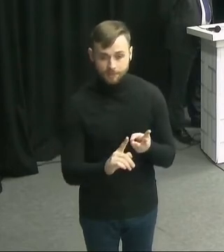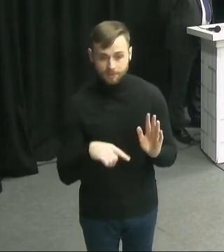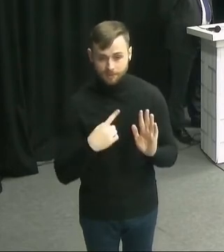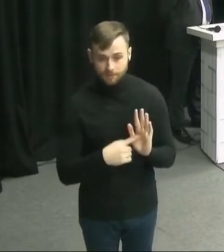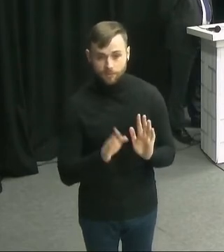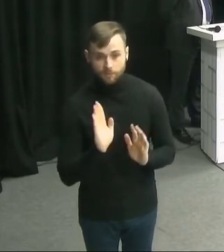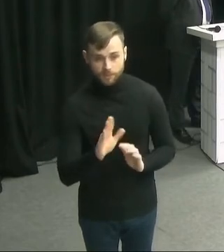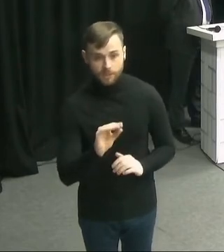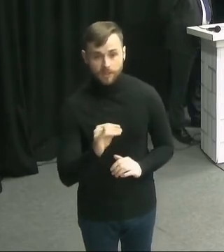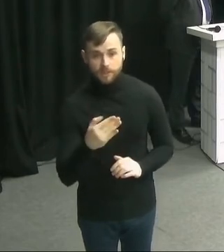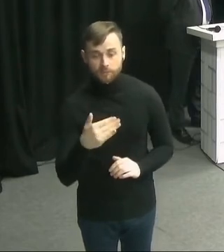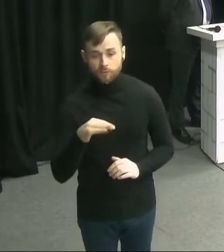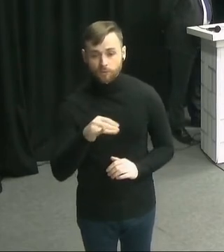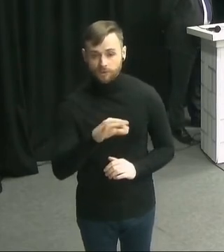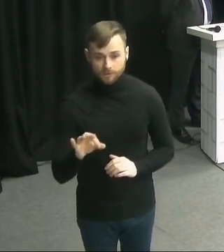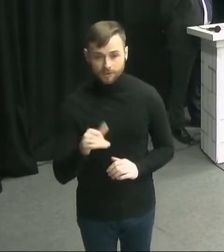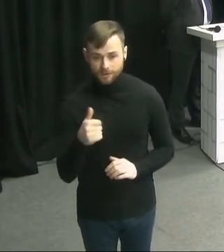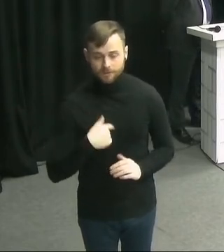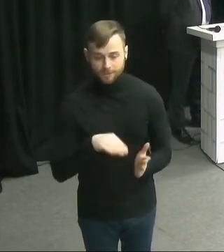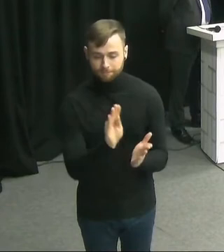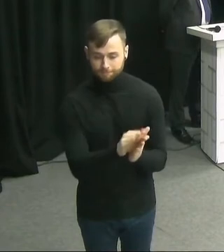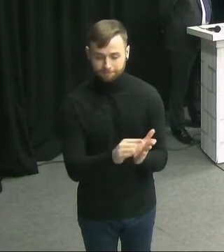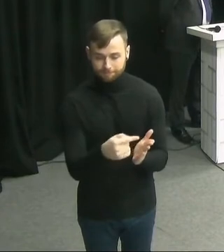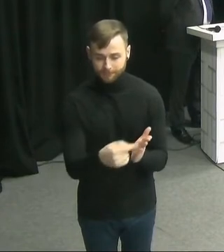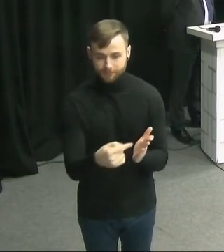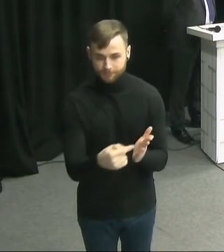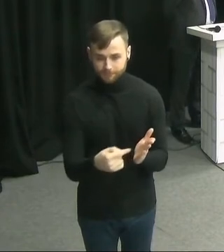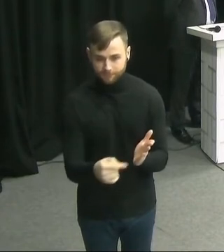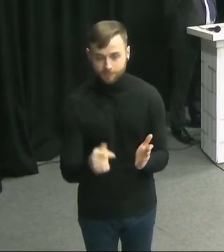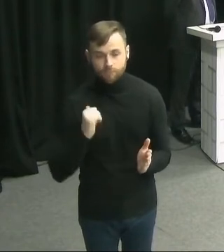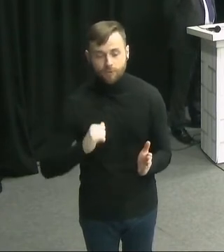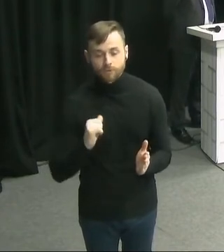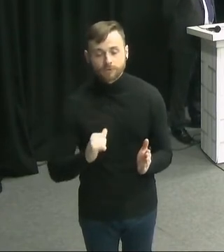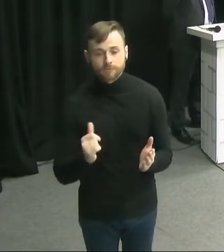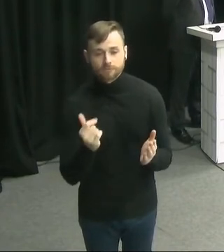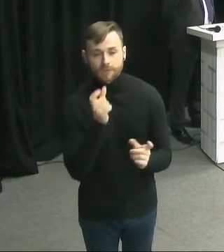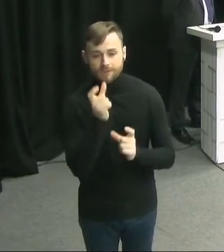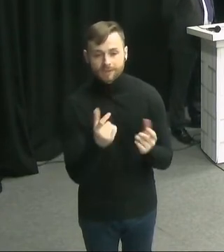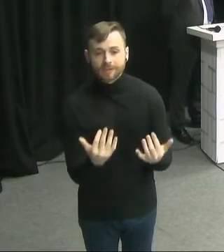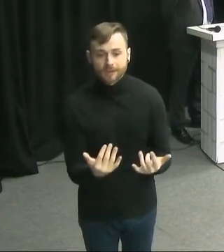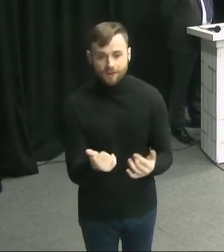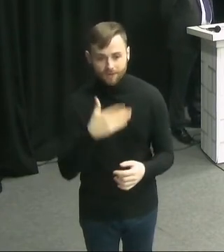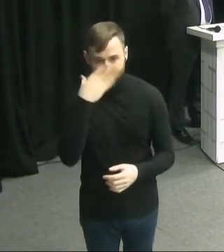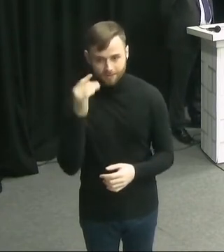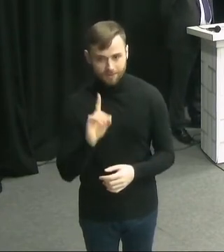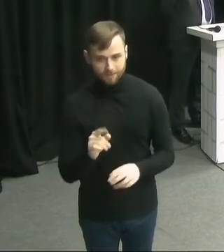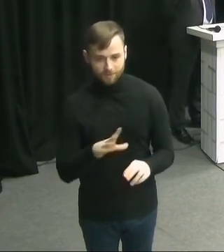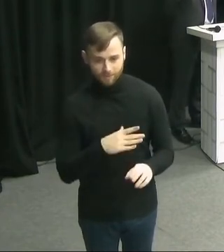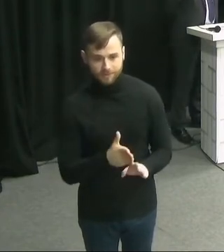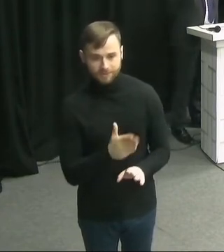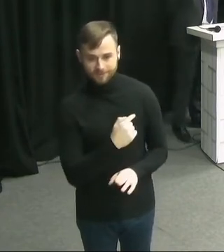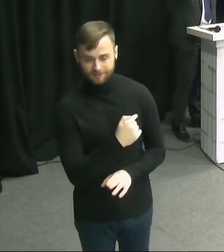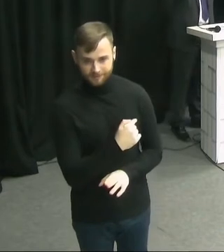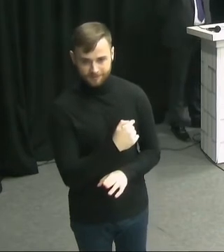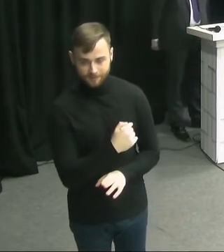not leave out anyone this time. Now, the question is this. The alumni of the